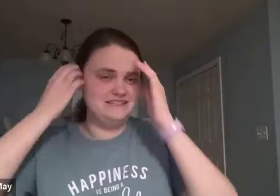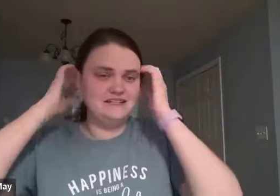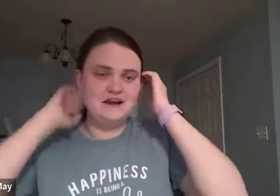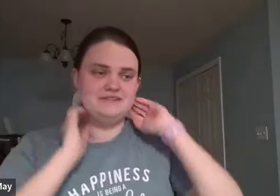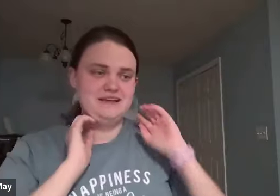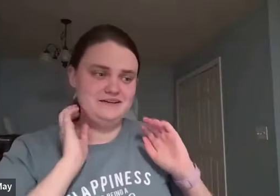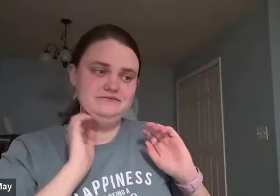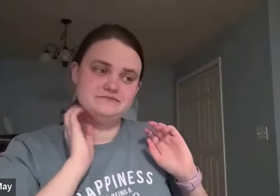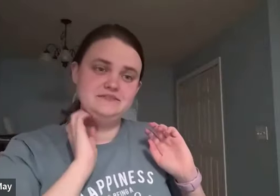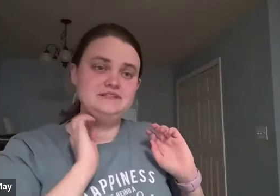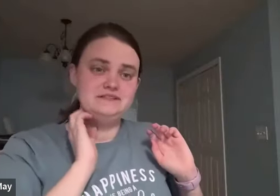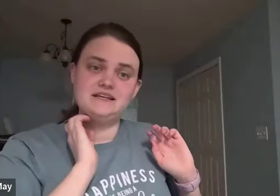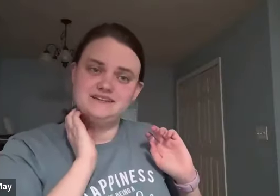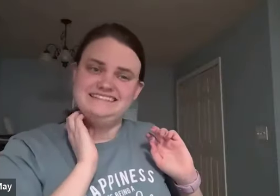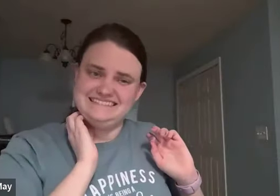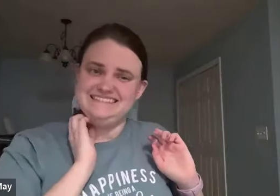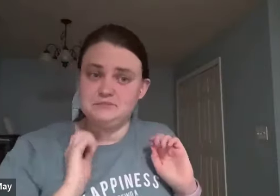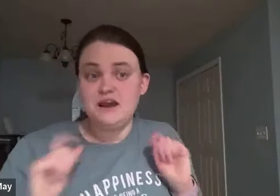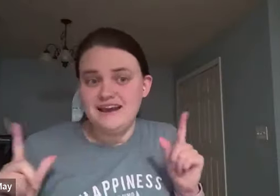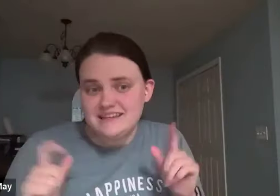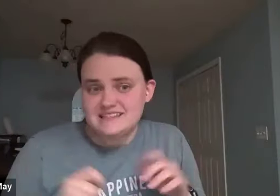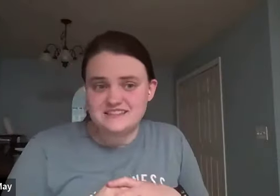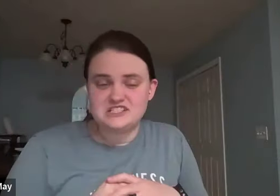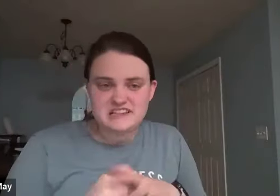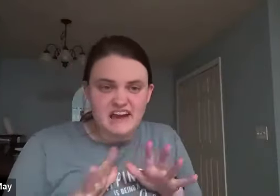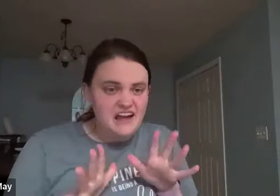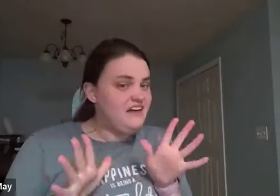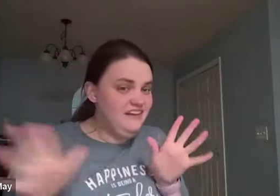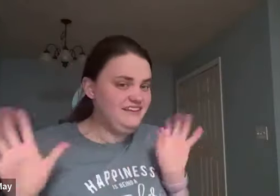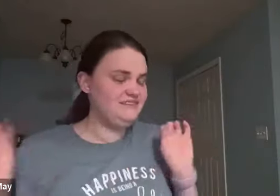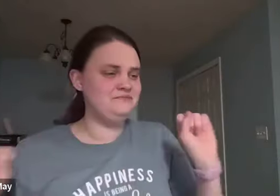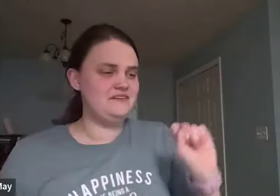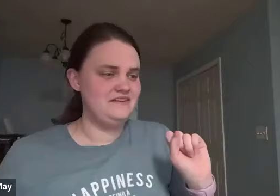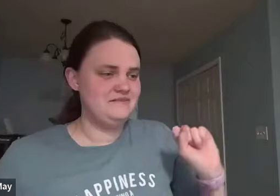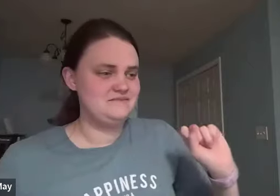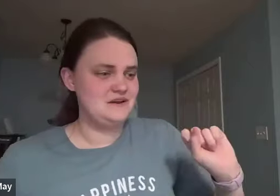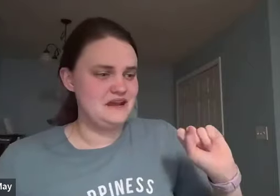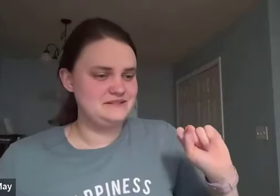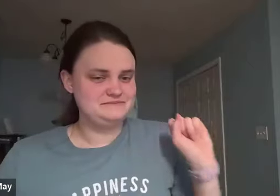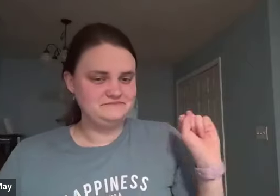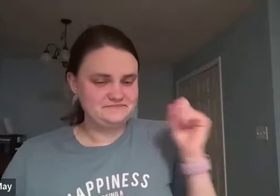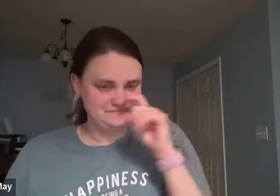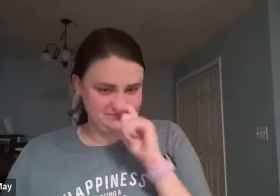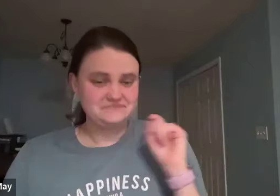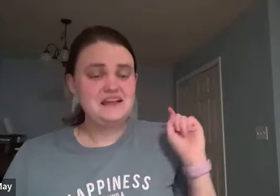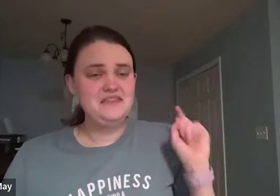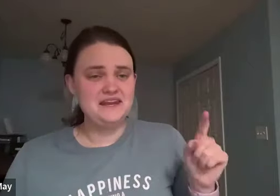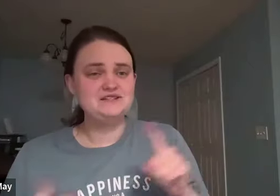it. It's like, surprise. And they're just like, all right. The next one